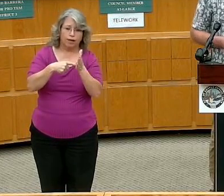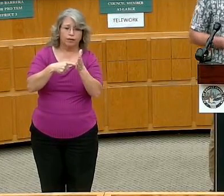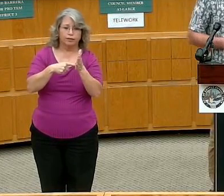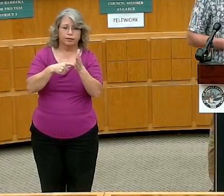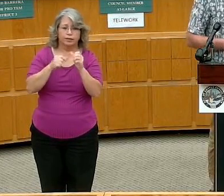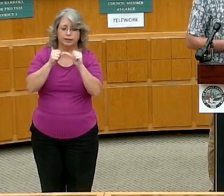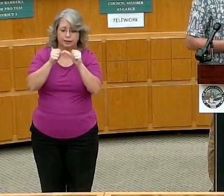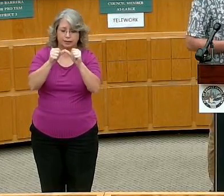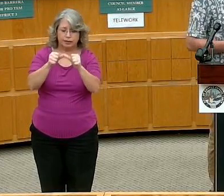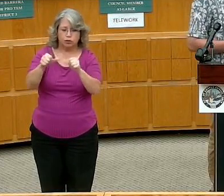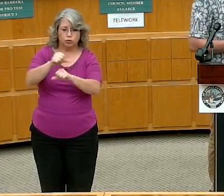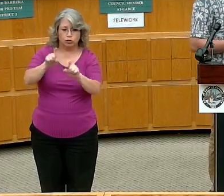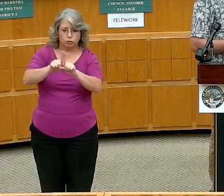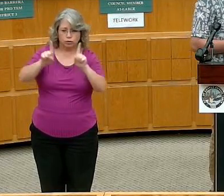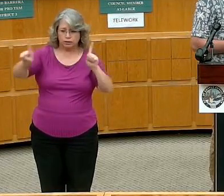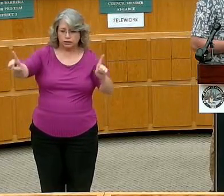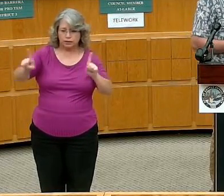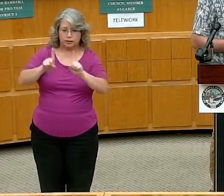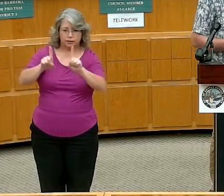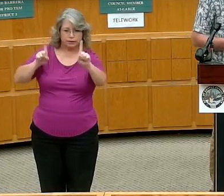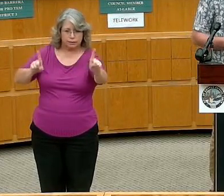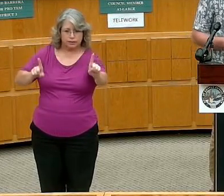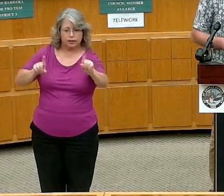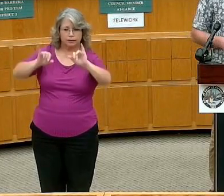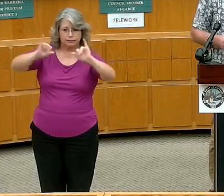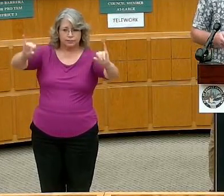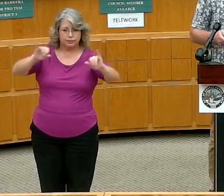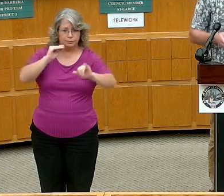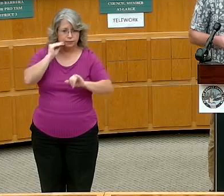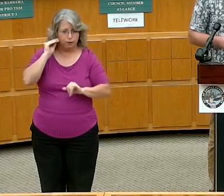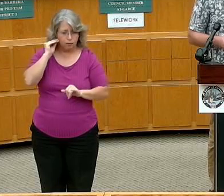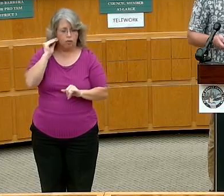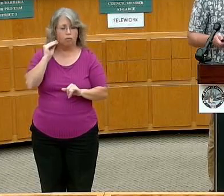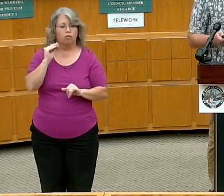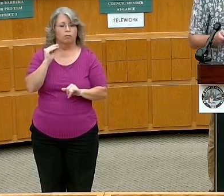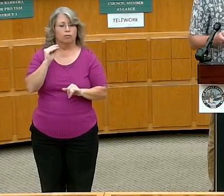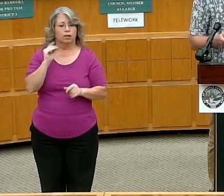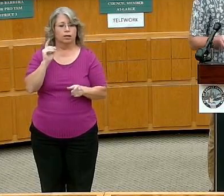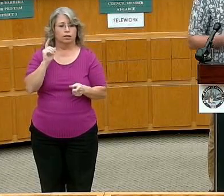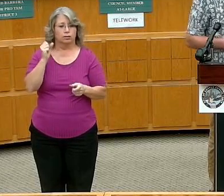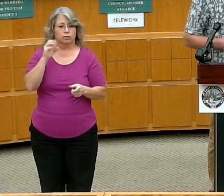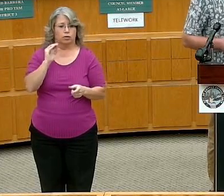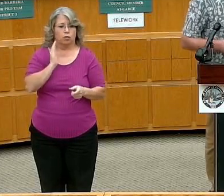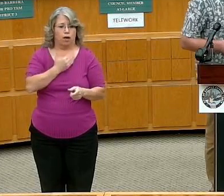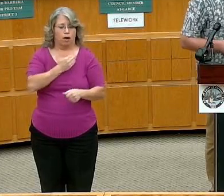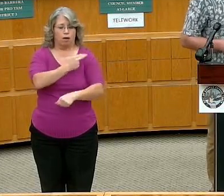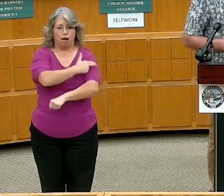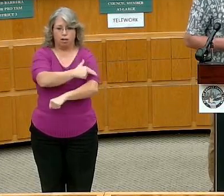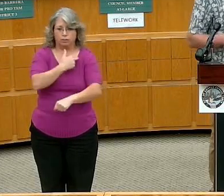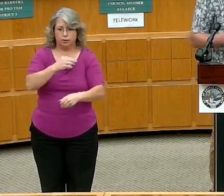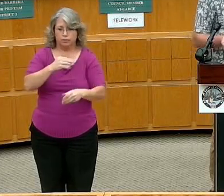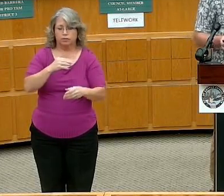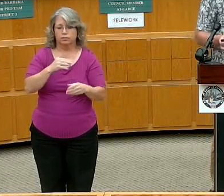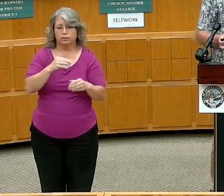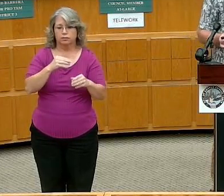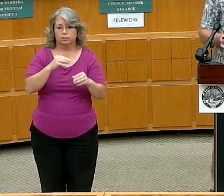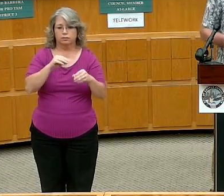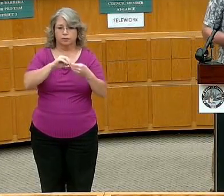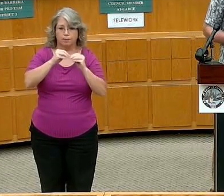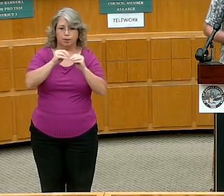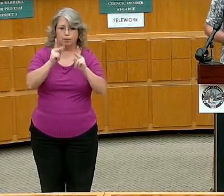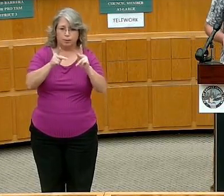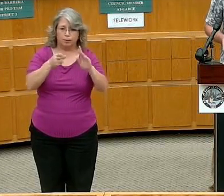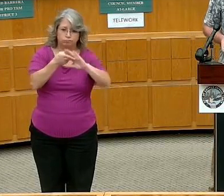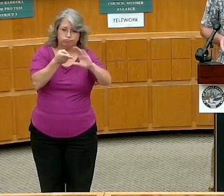hospital numbers, projected hospitalization numbers can be reduced if possible. You can help